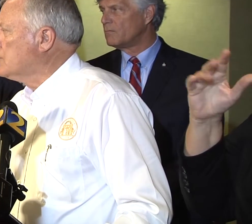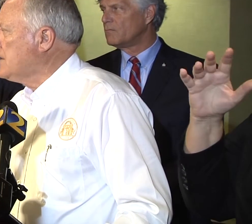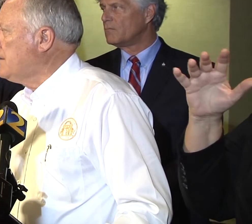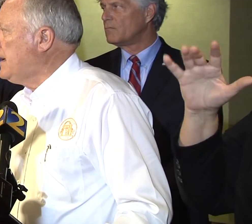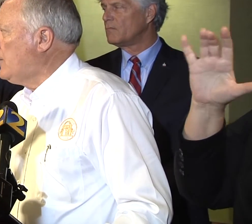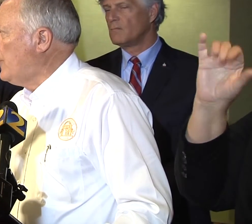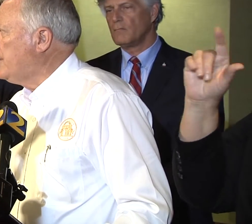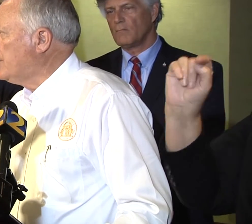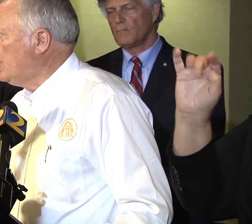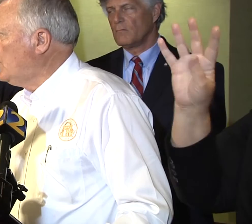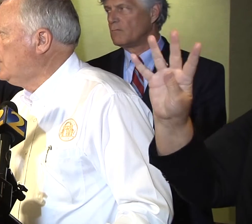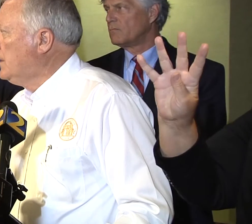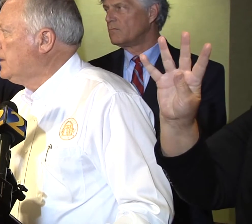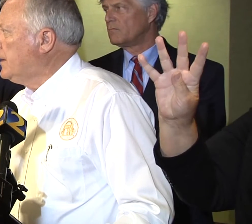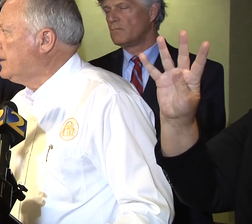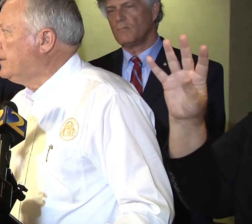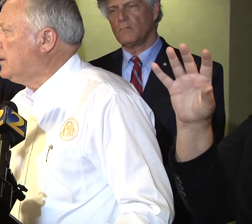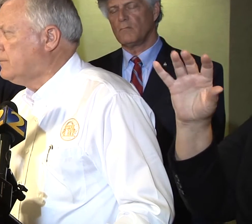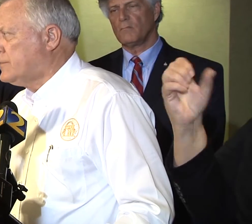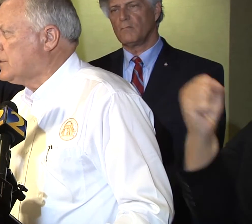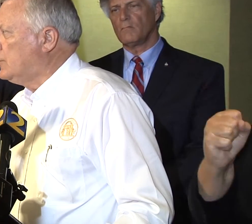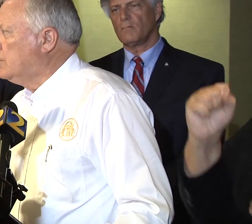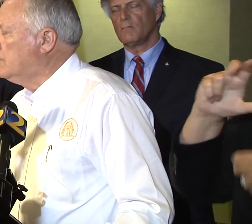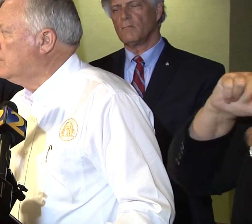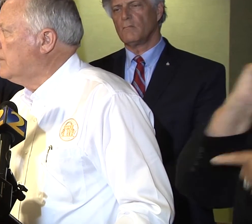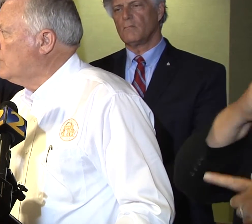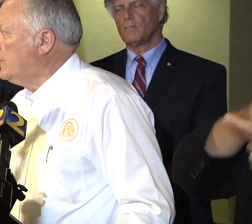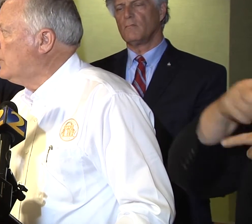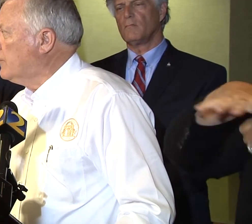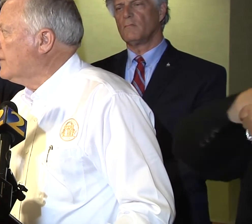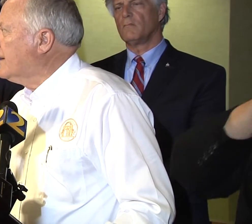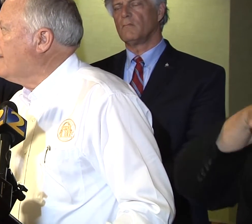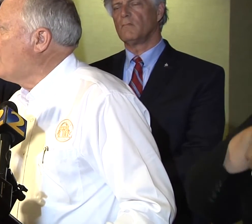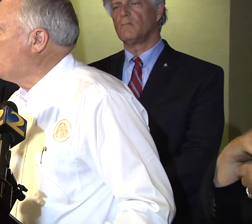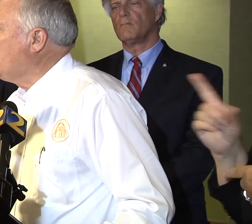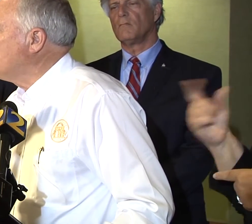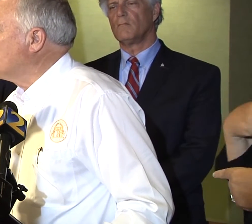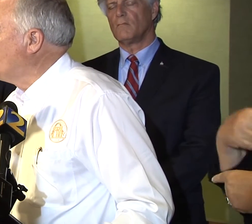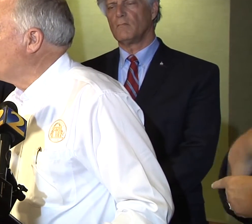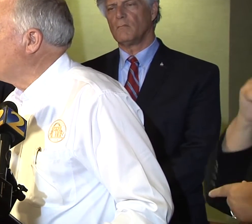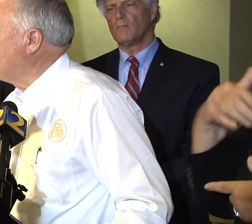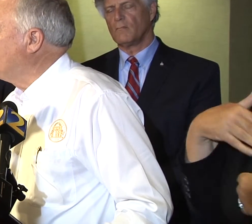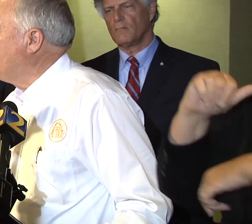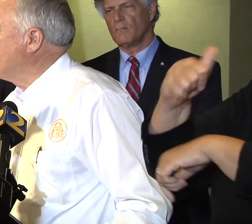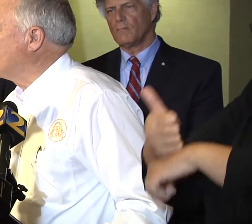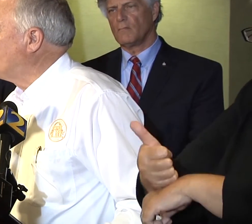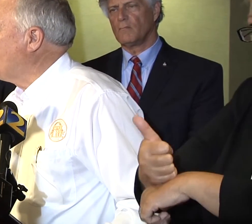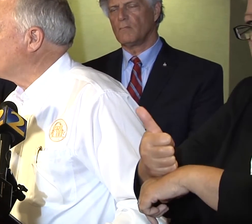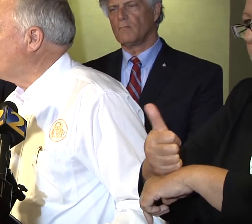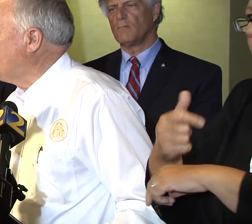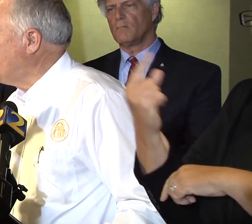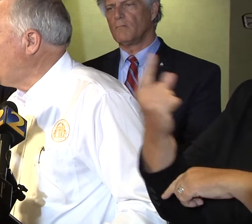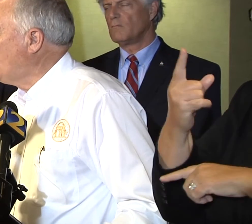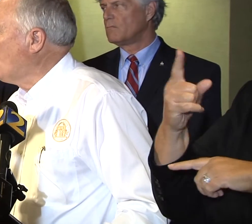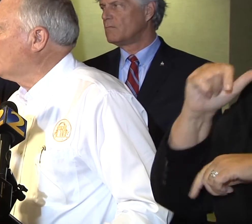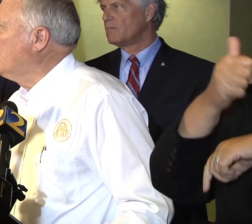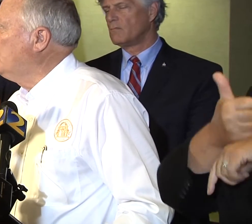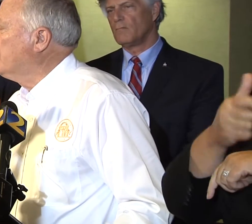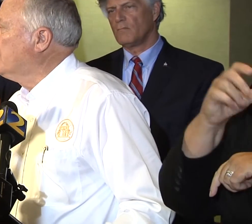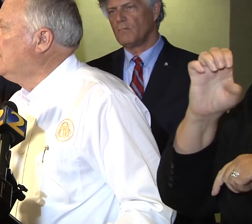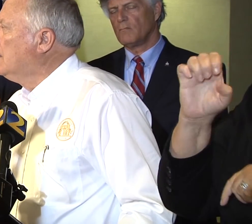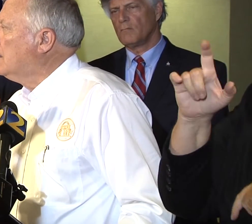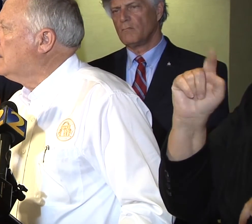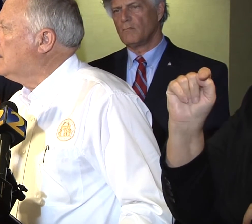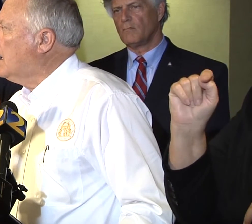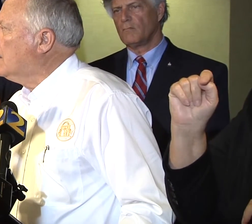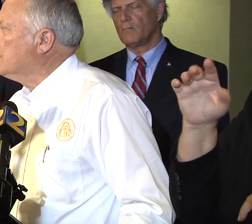They are on standby, ready to go, and so we don't have them placed other than in the exit routes right now, working